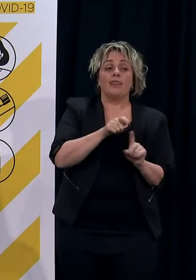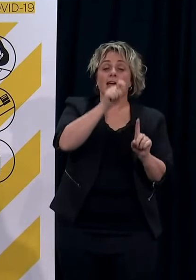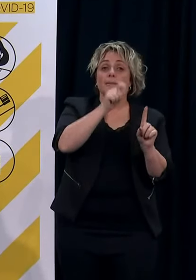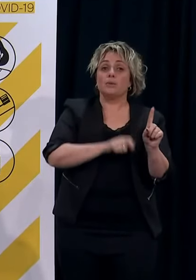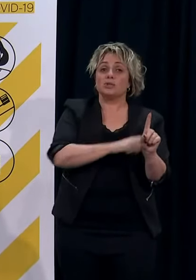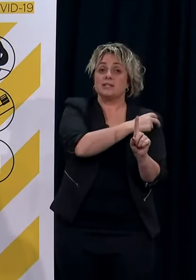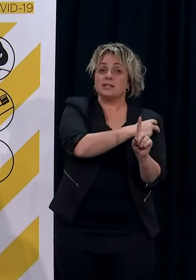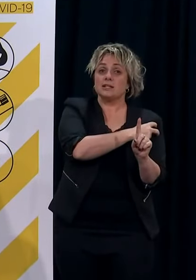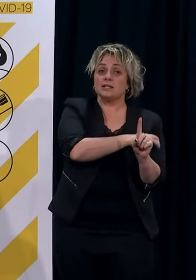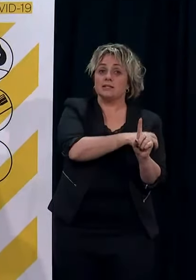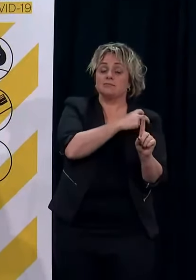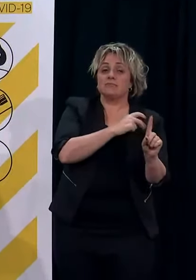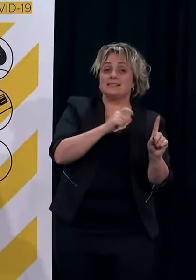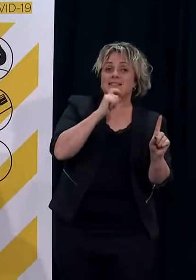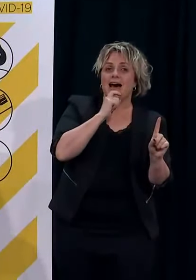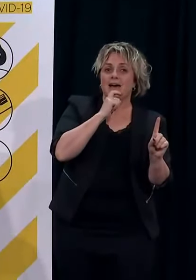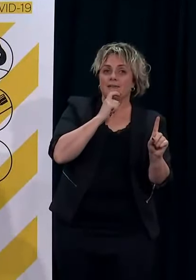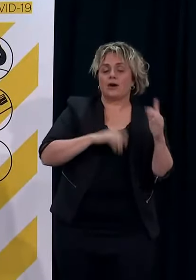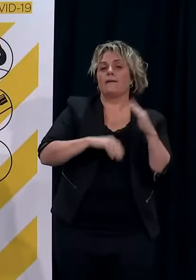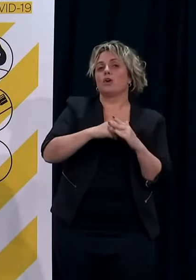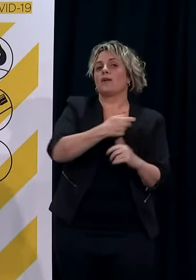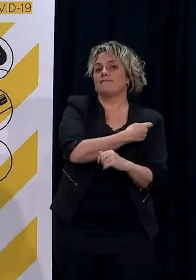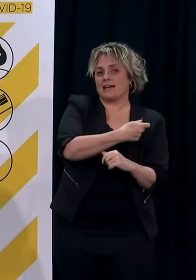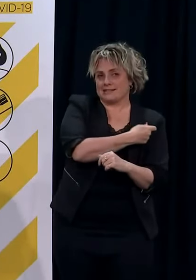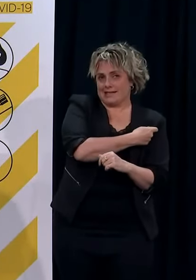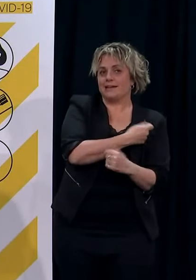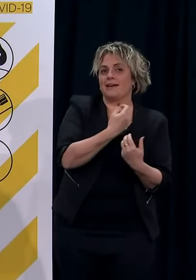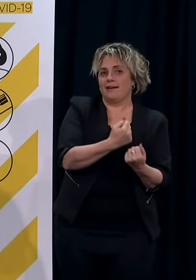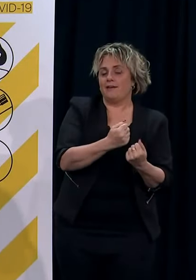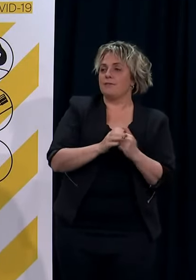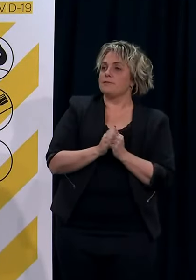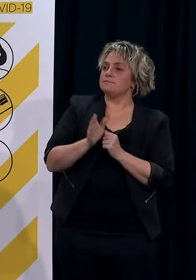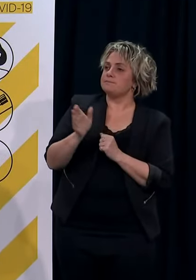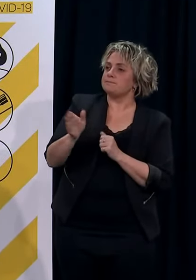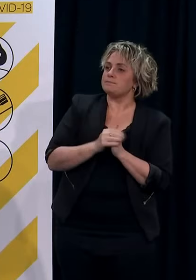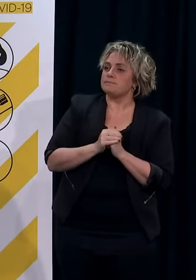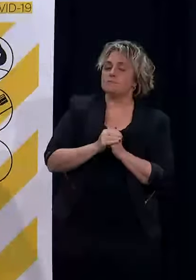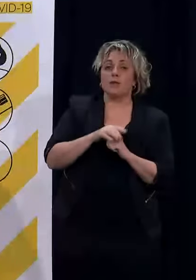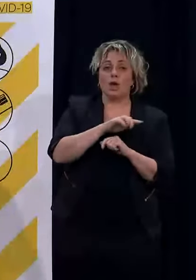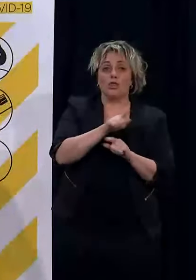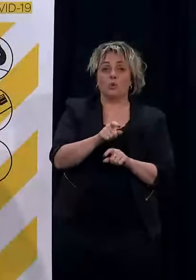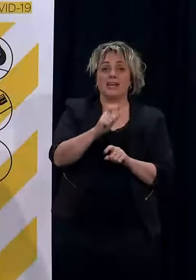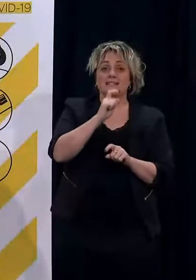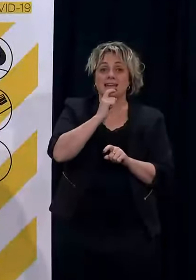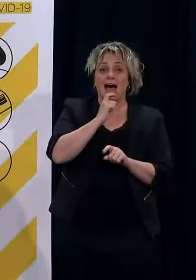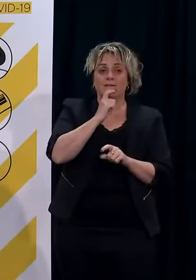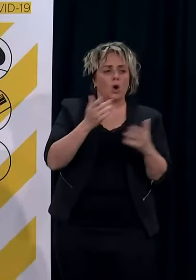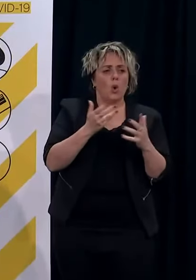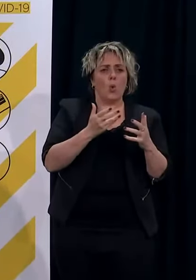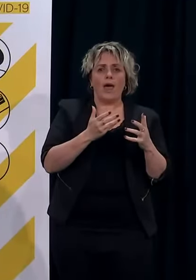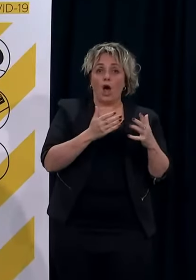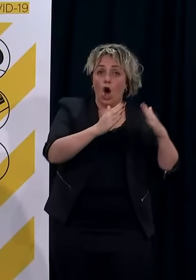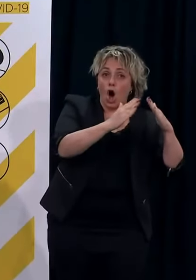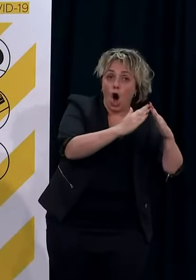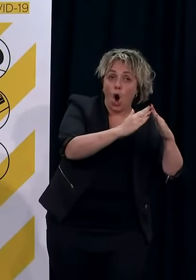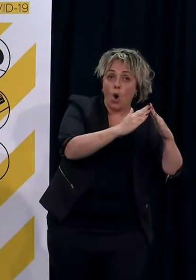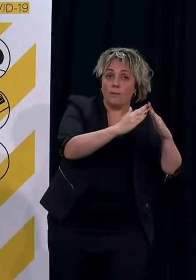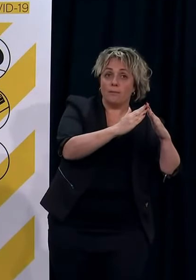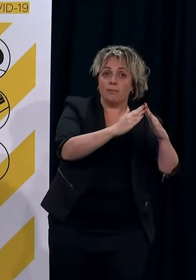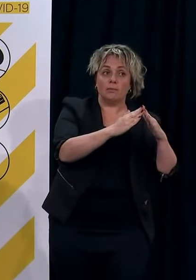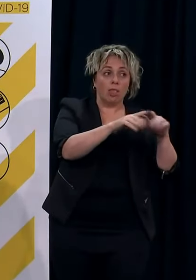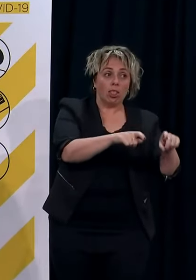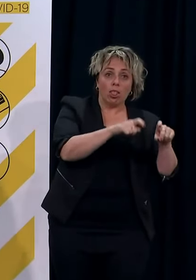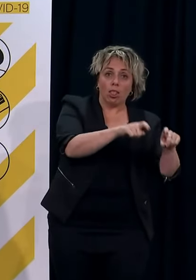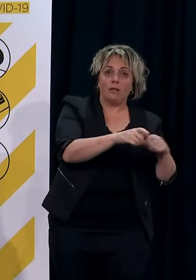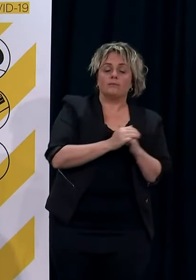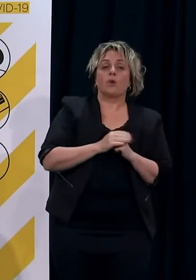vaccinated. So what happens with the prison at that stage? I assume that all the people there would be essential workers. Are they isolating from home? And if so, how is the prison run? All